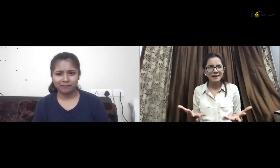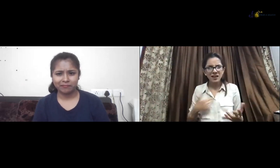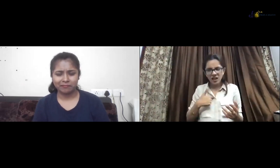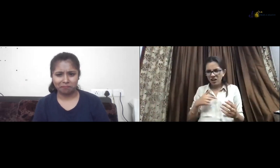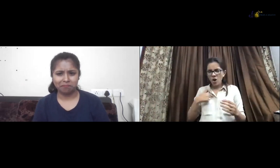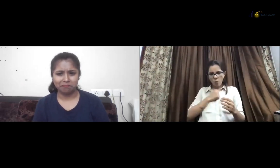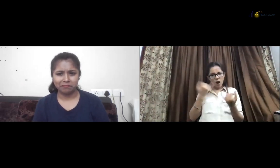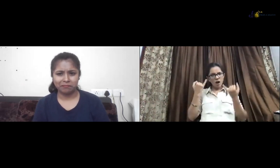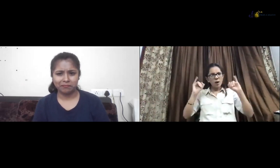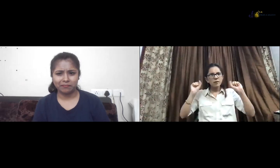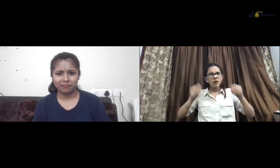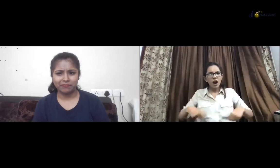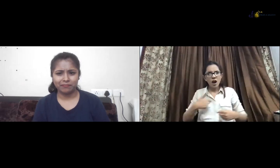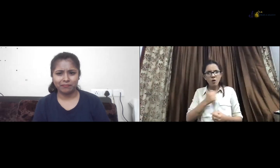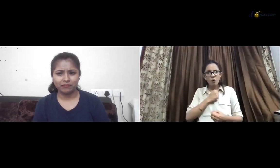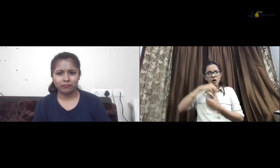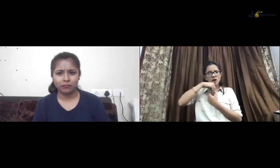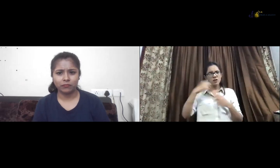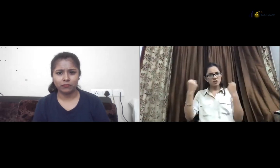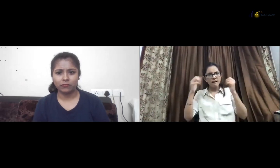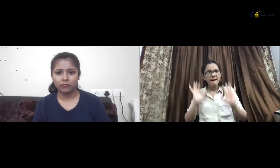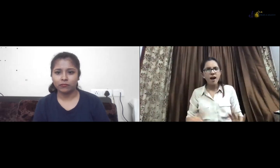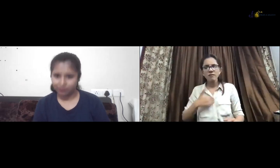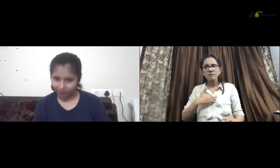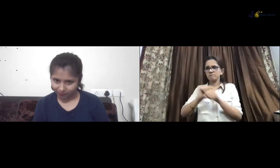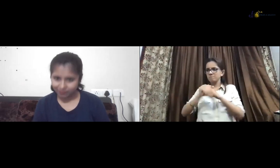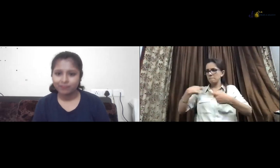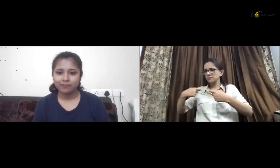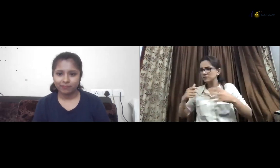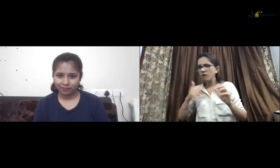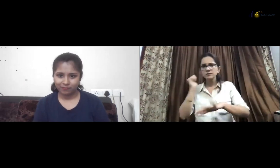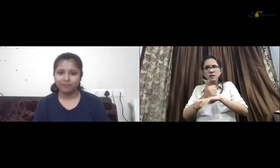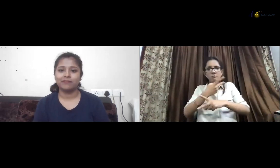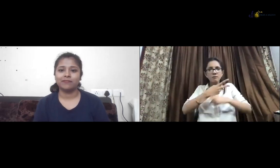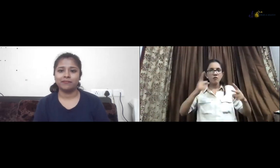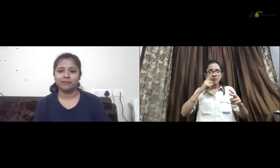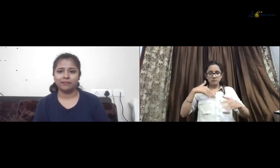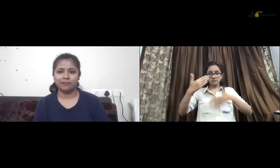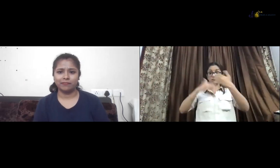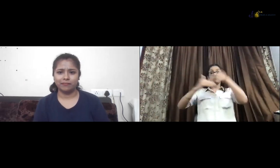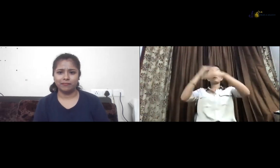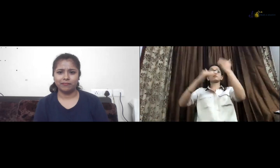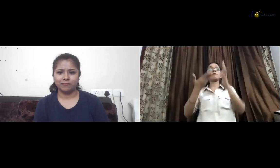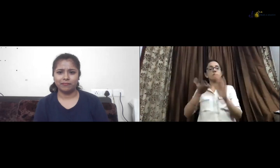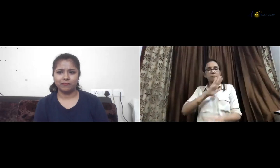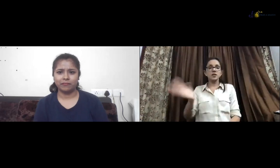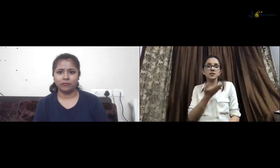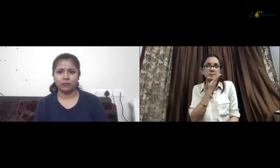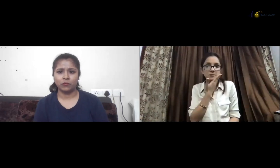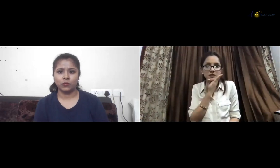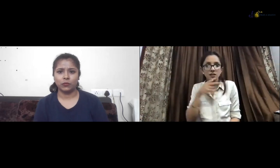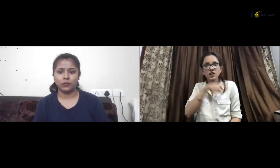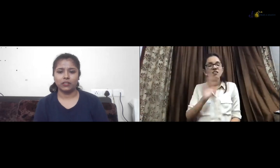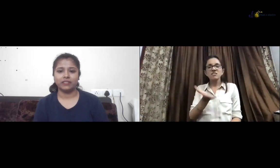got to know what's the need of doing that. I can become independent. I can be independent person. I can set up my own business.